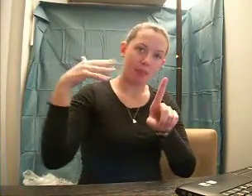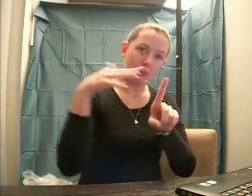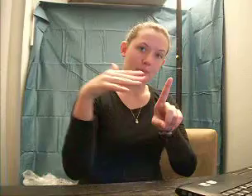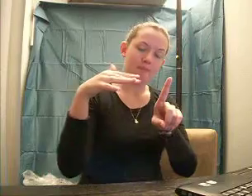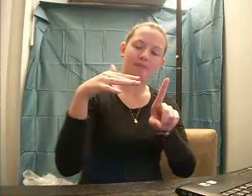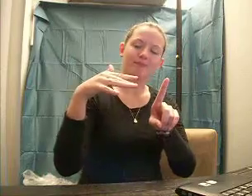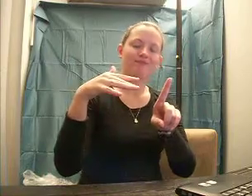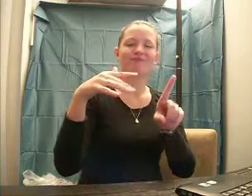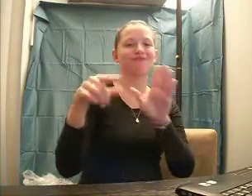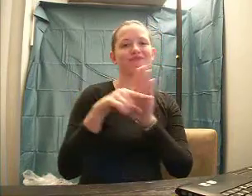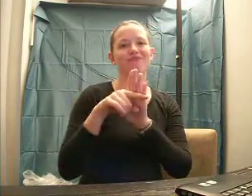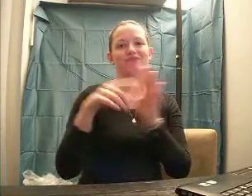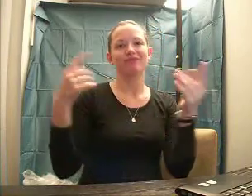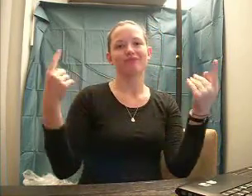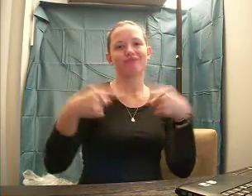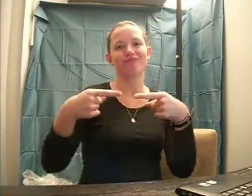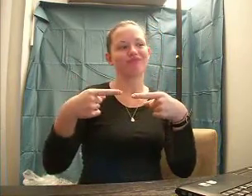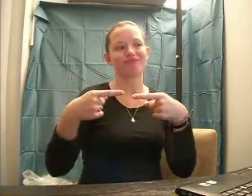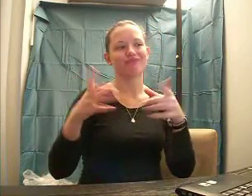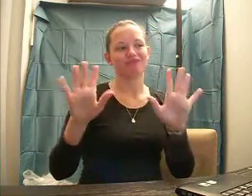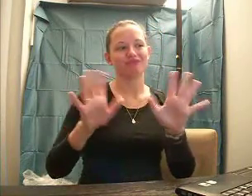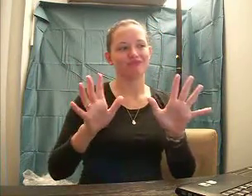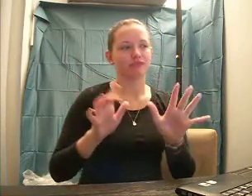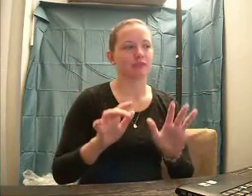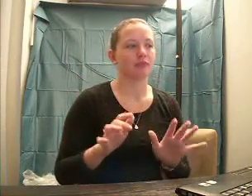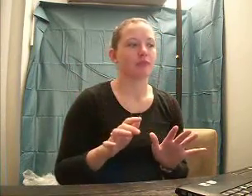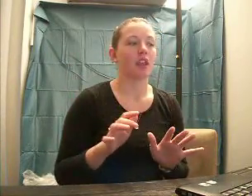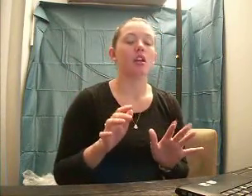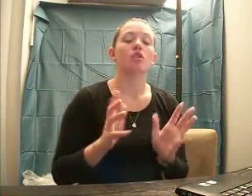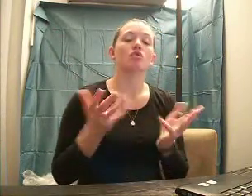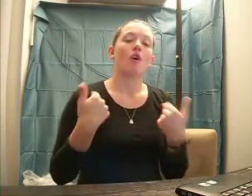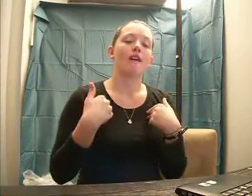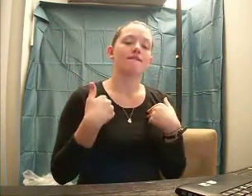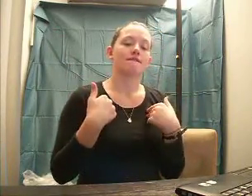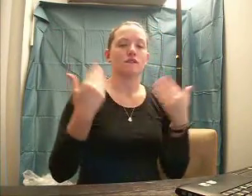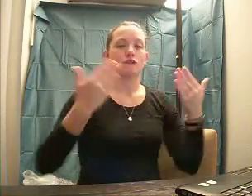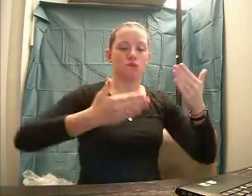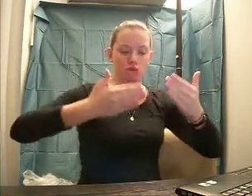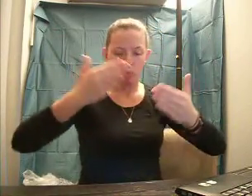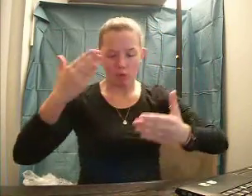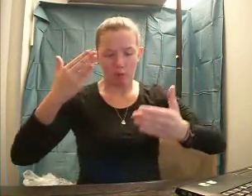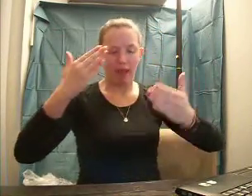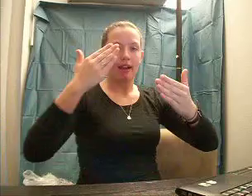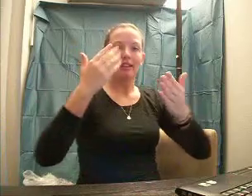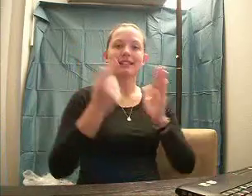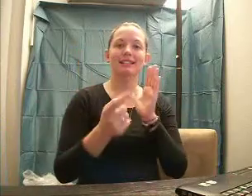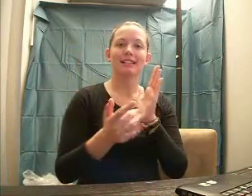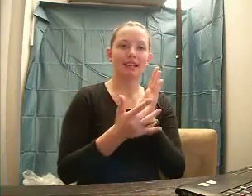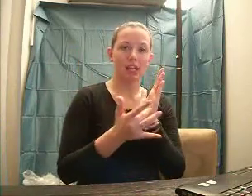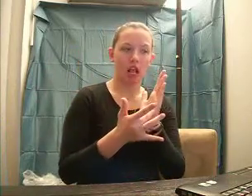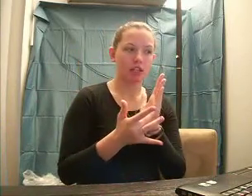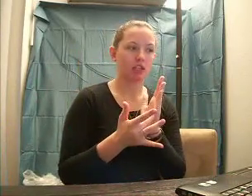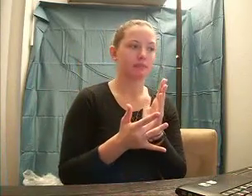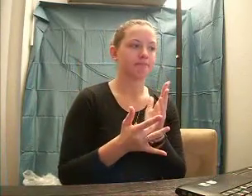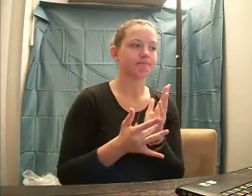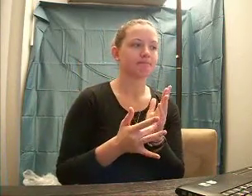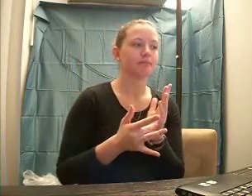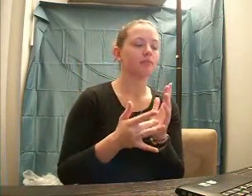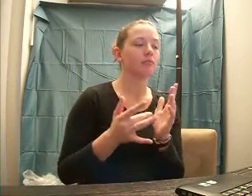the 21st century by applying robotic technology to this problem. And effectively what we have is some sort of stick in one hand attached to a robot, and they're going to move that